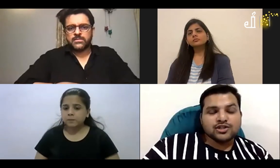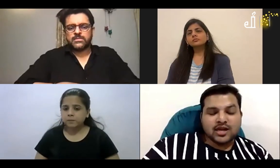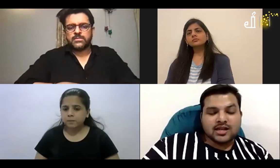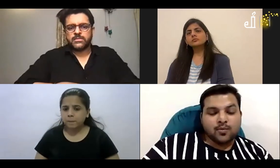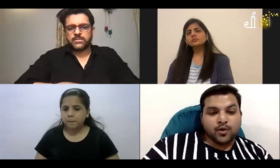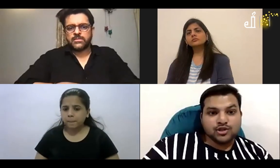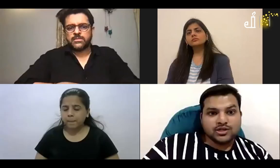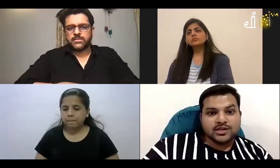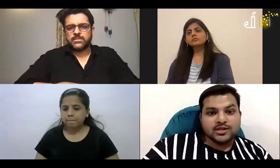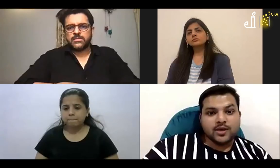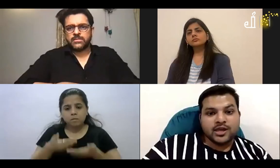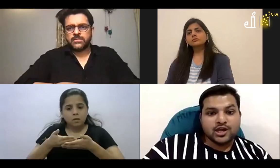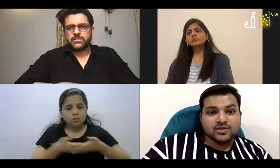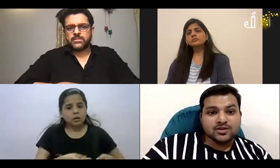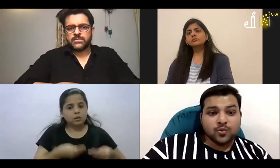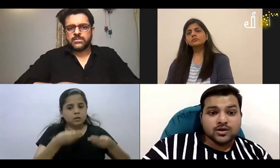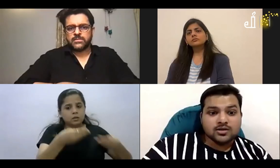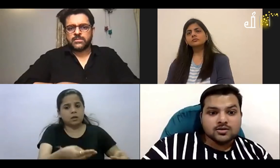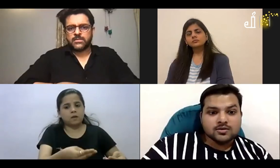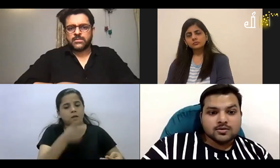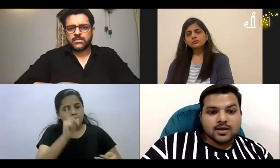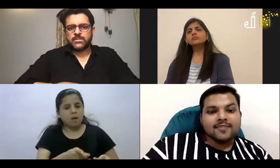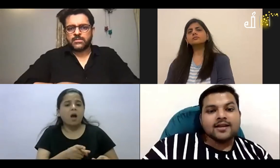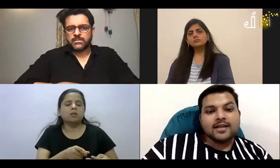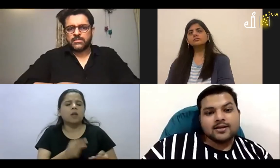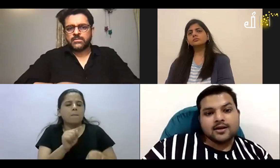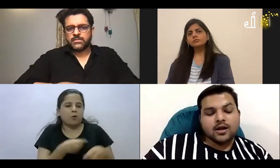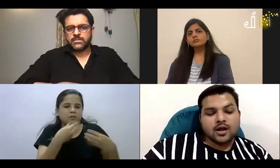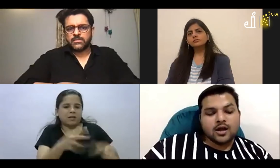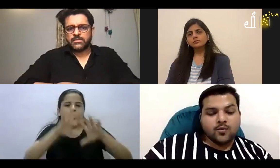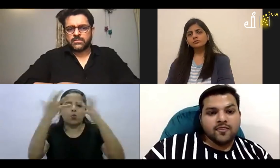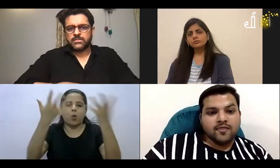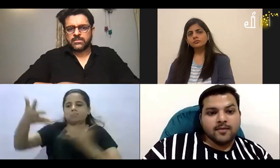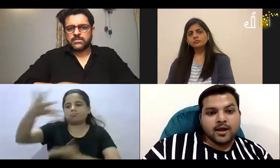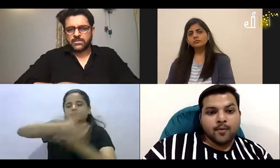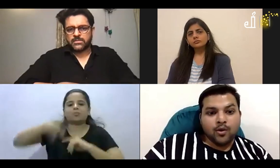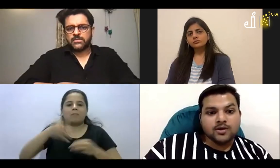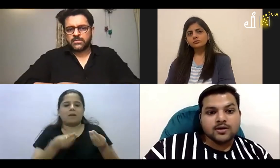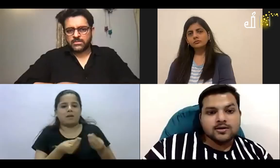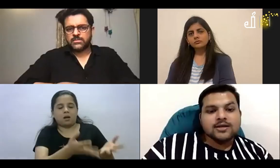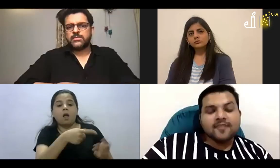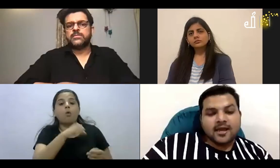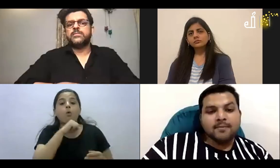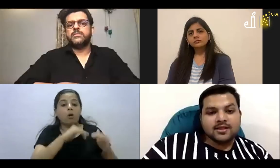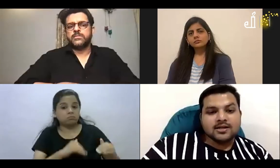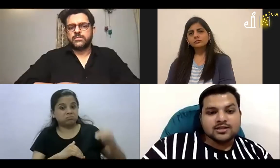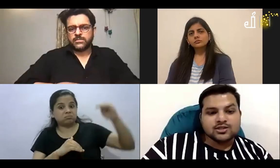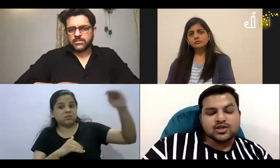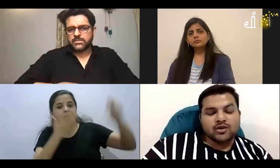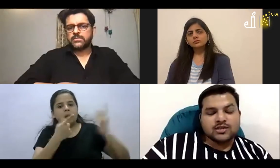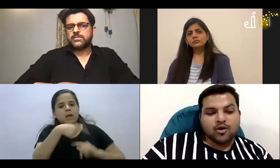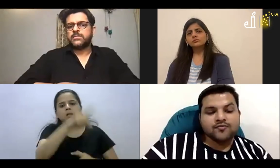give the child an opportunity to engage with the world, and then later when they become older, they can make